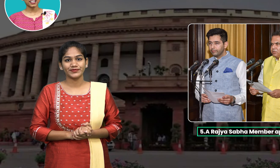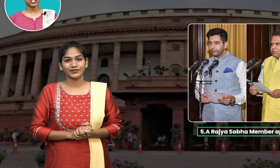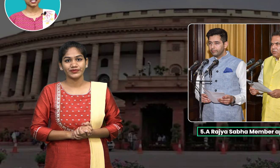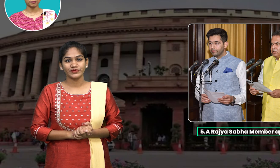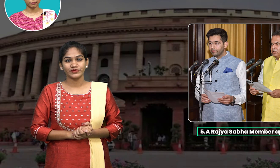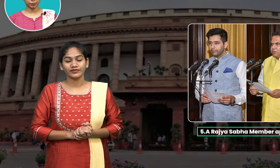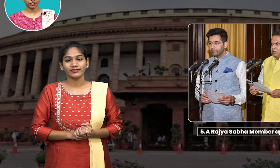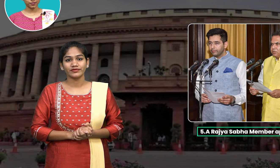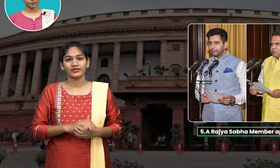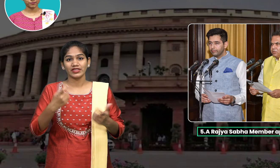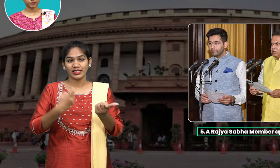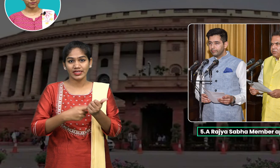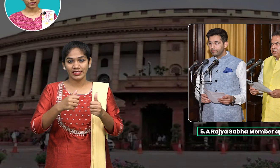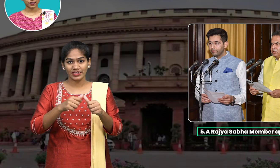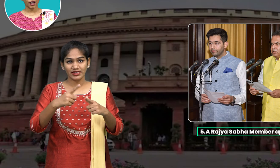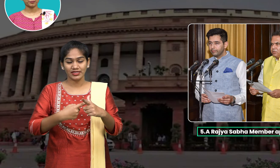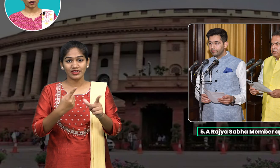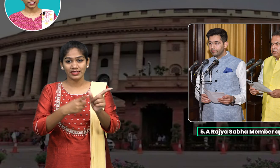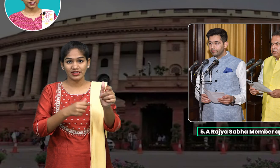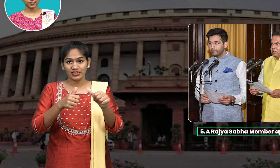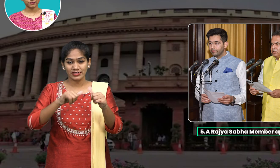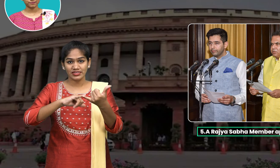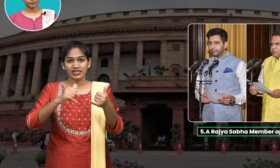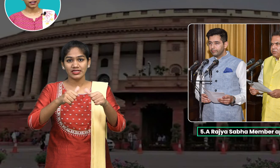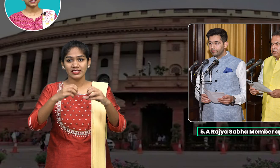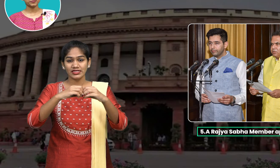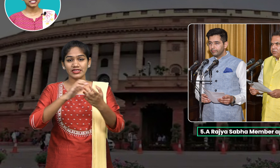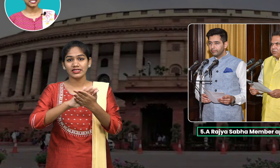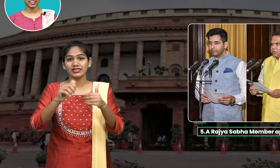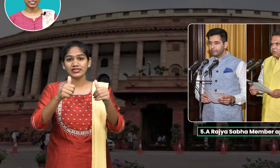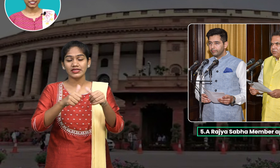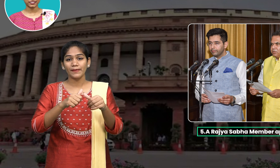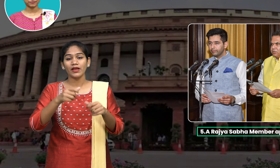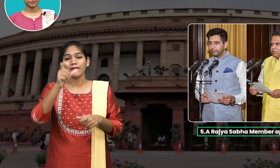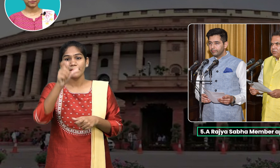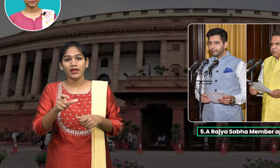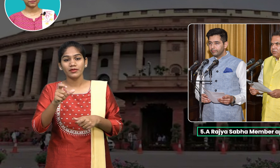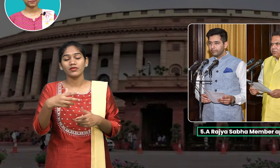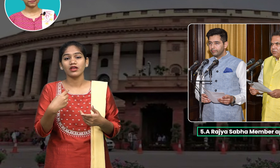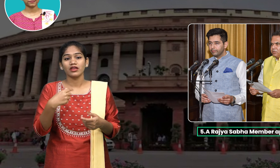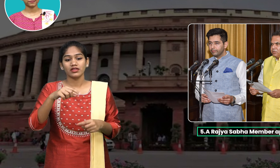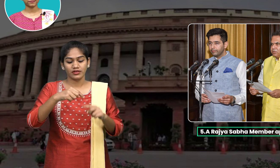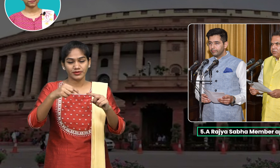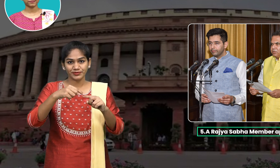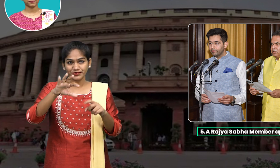A Rajya Sabha member appointed by the President.